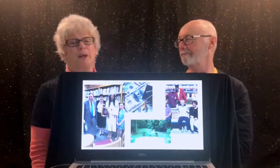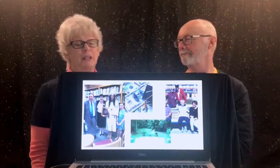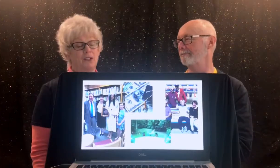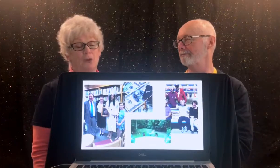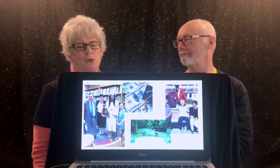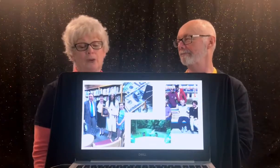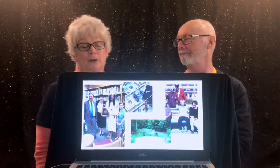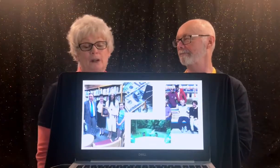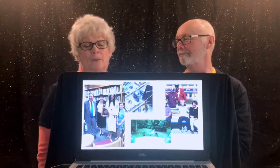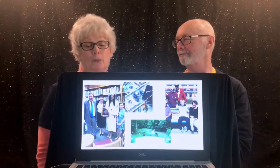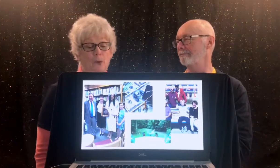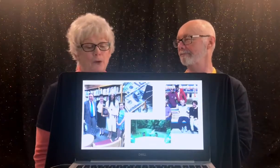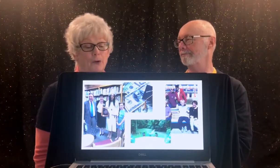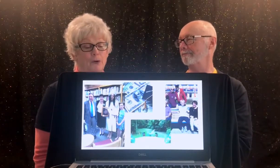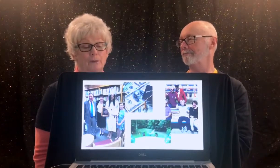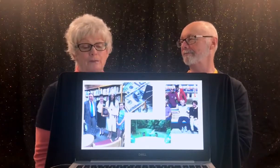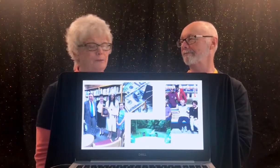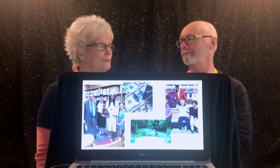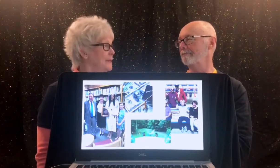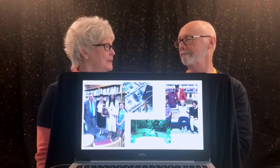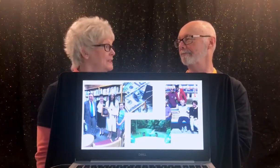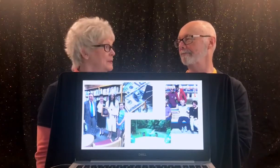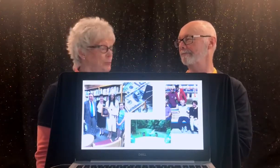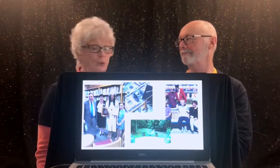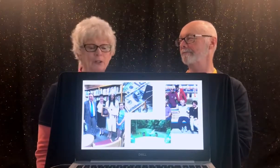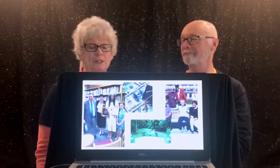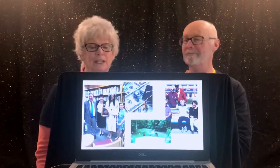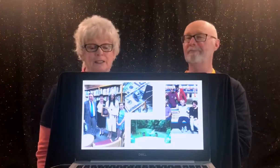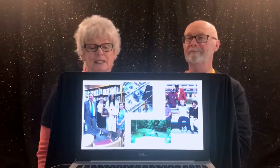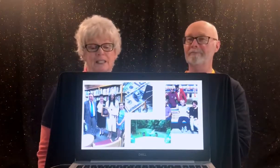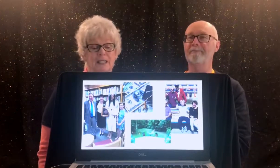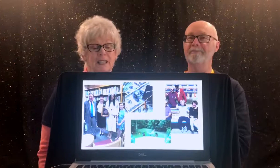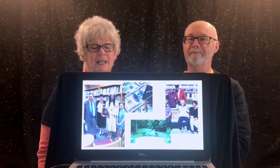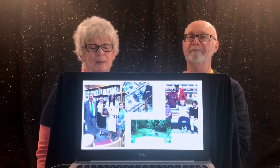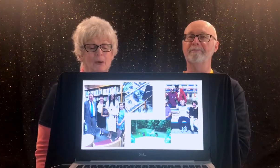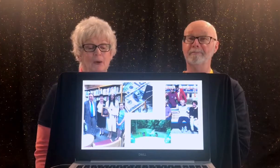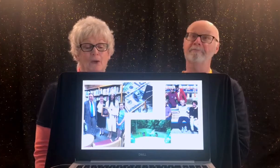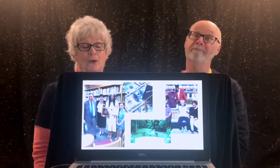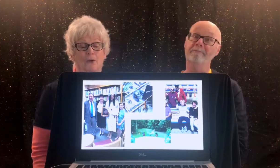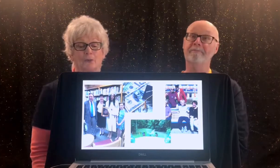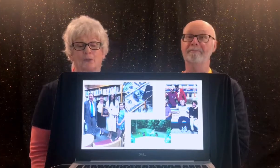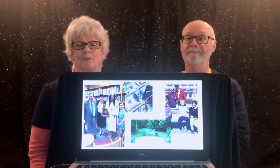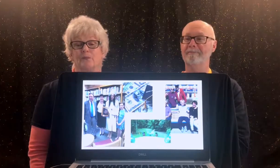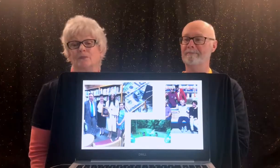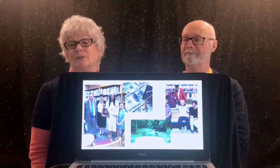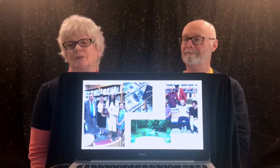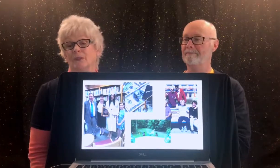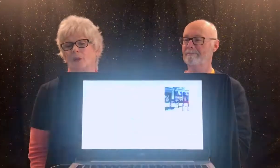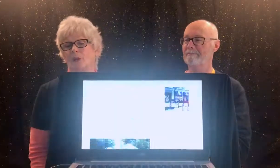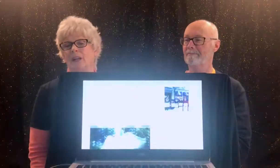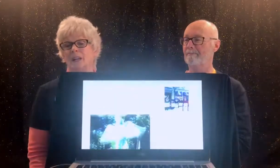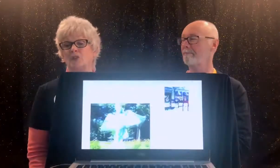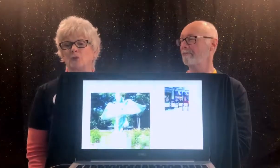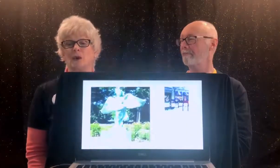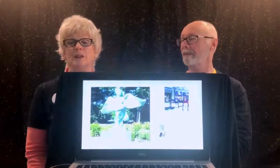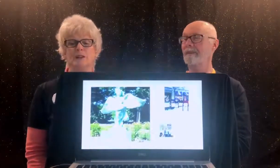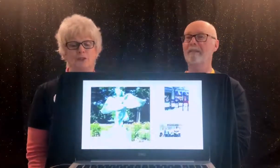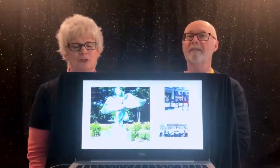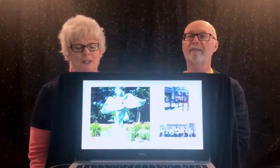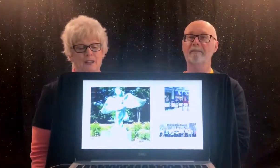money toward a memorial. Maybe support a little league team or organize a run in your